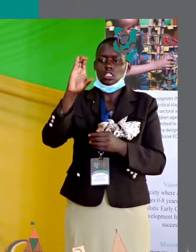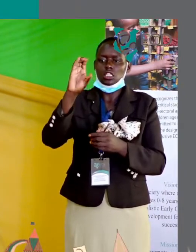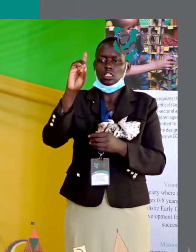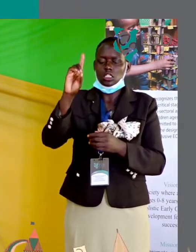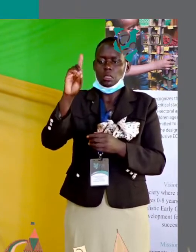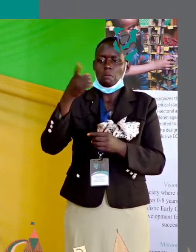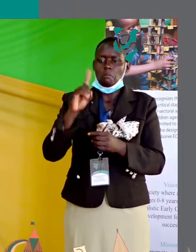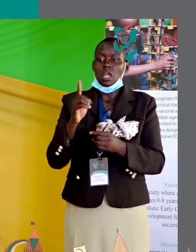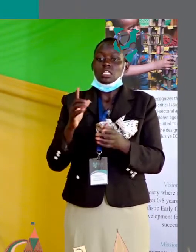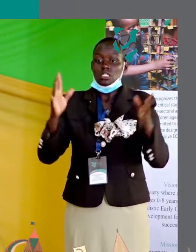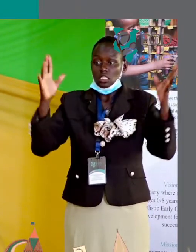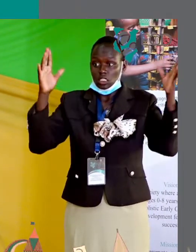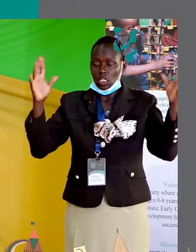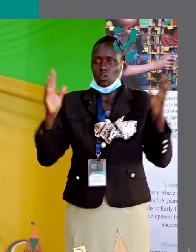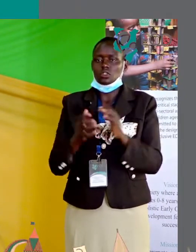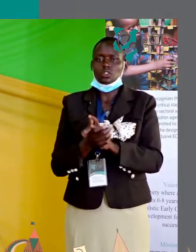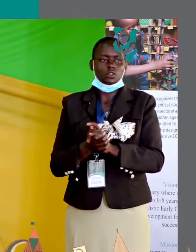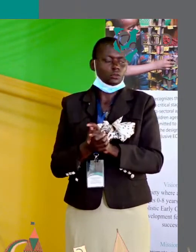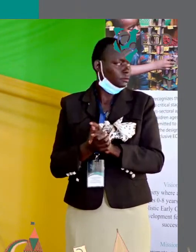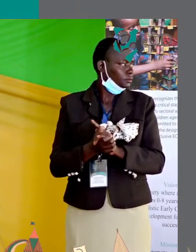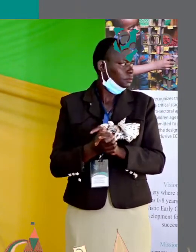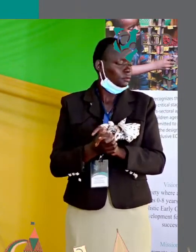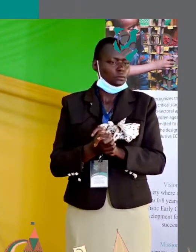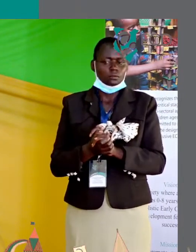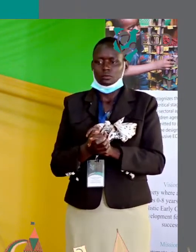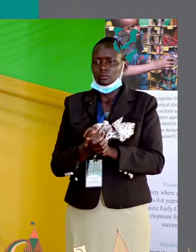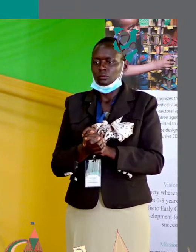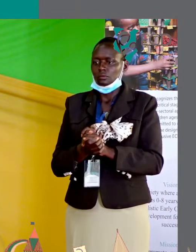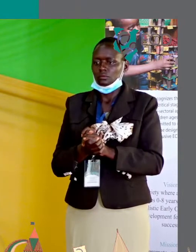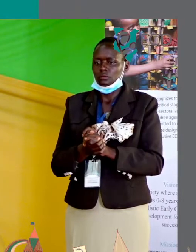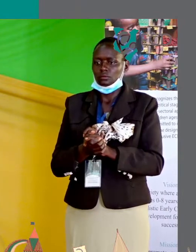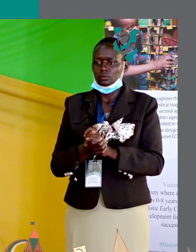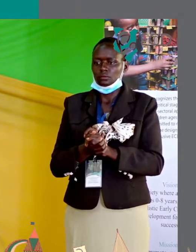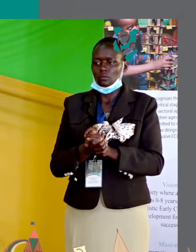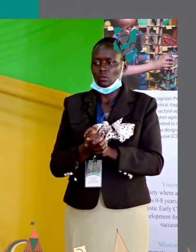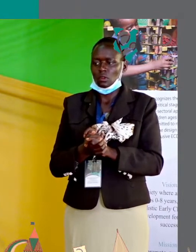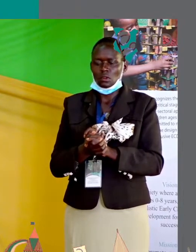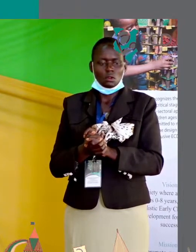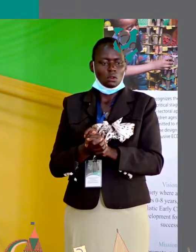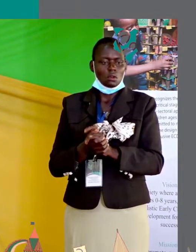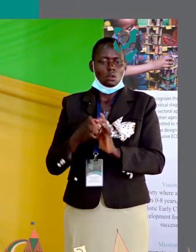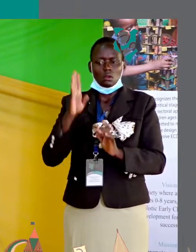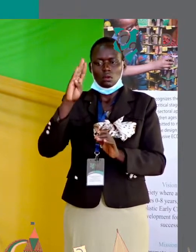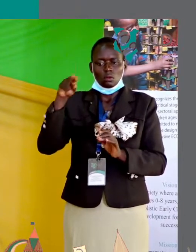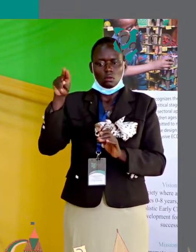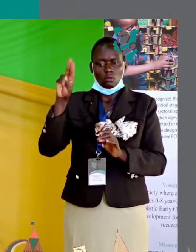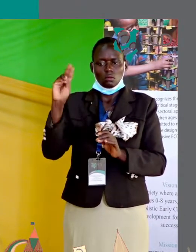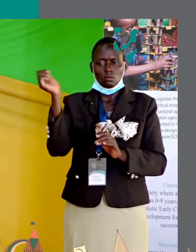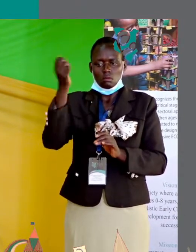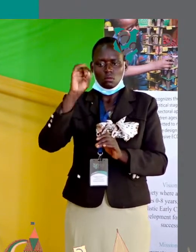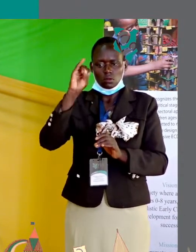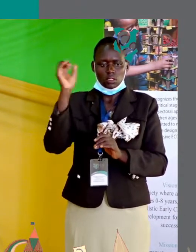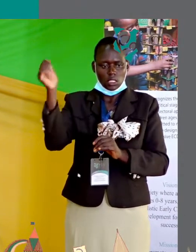applause. Thank you so much. Pusia, please come. Thank you.